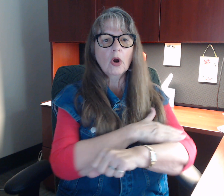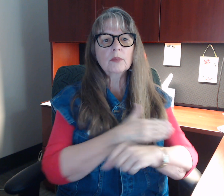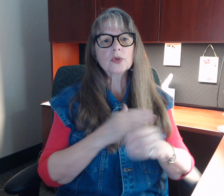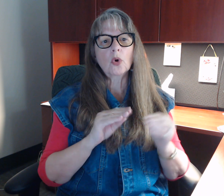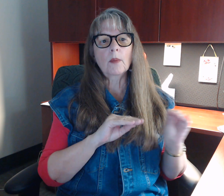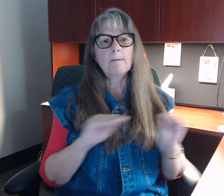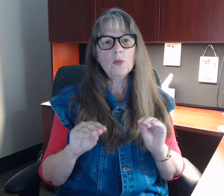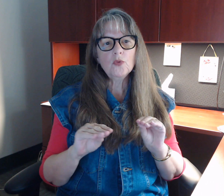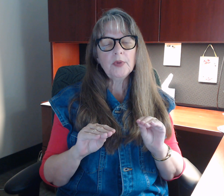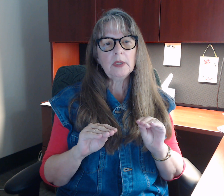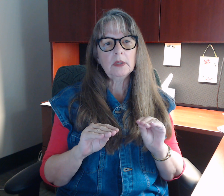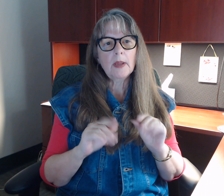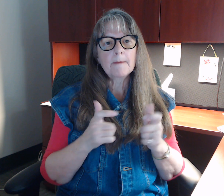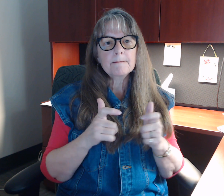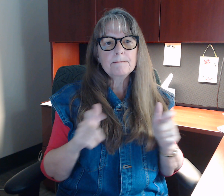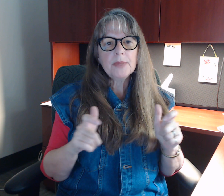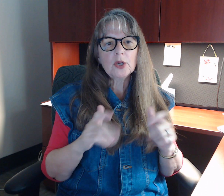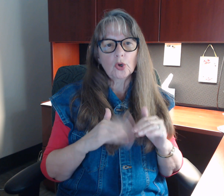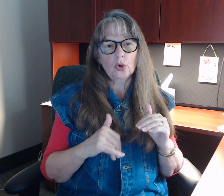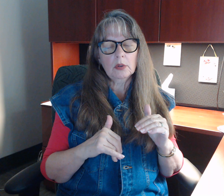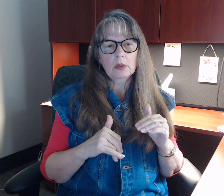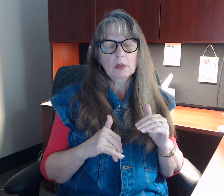are moving bigger